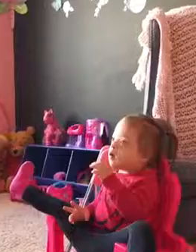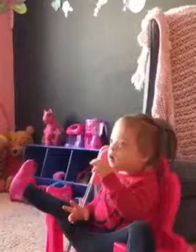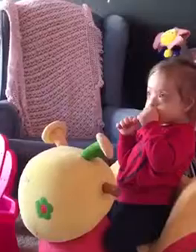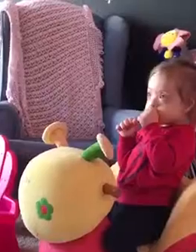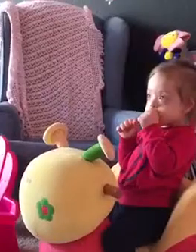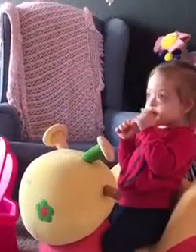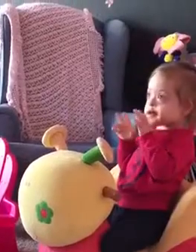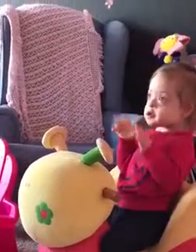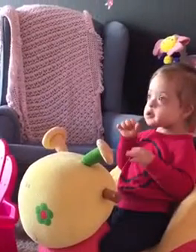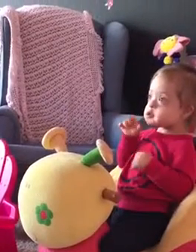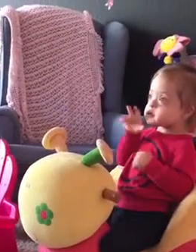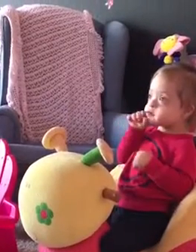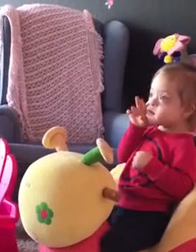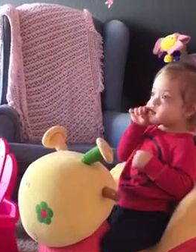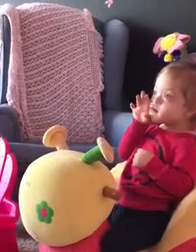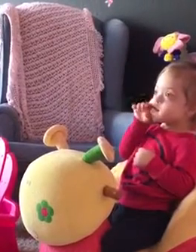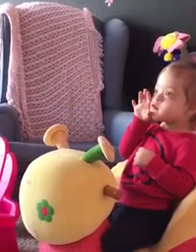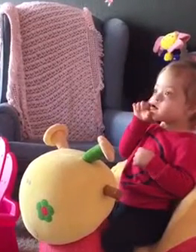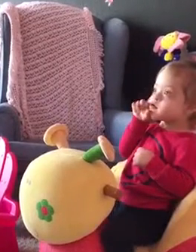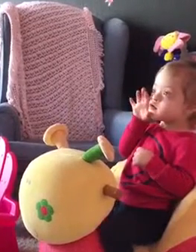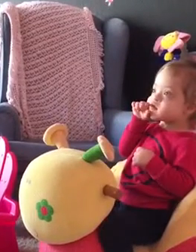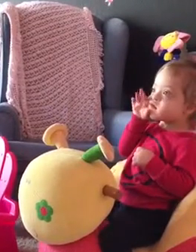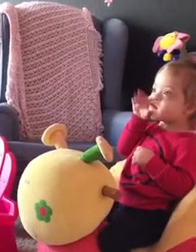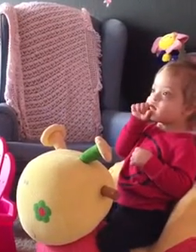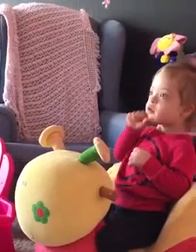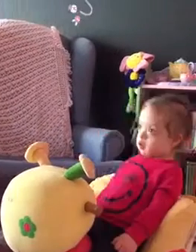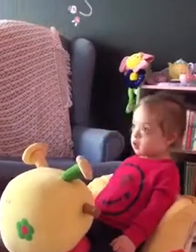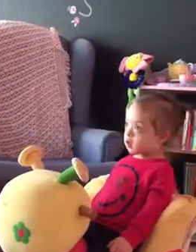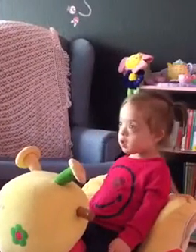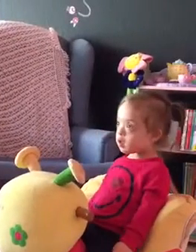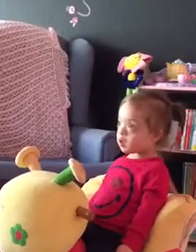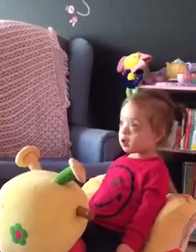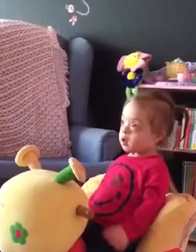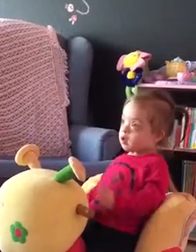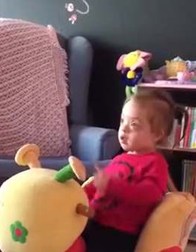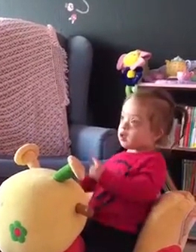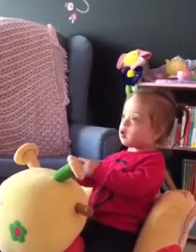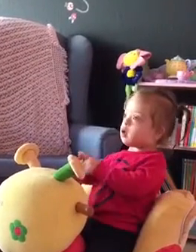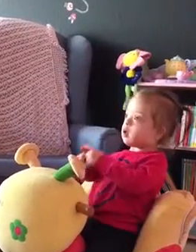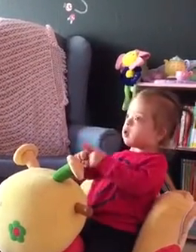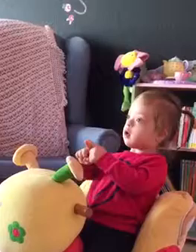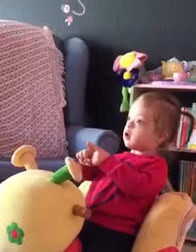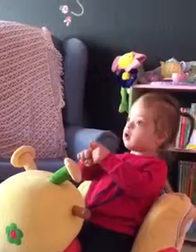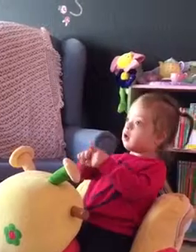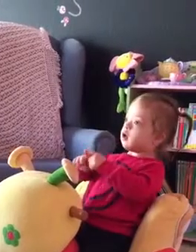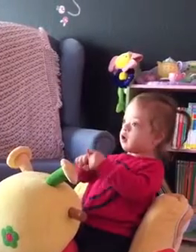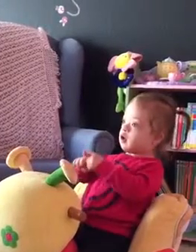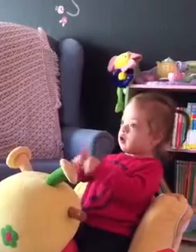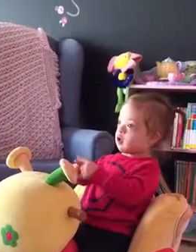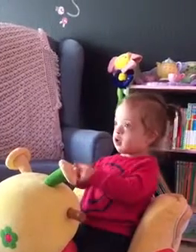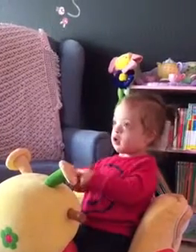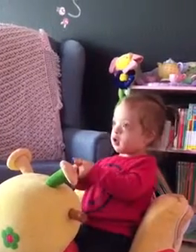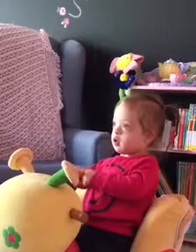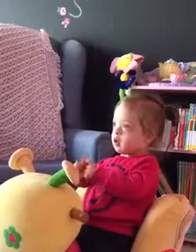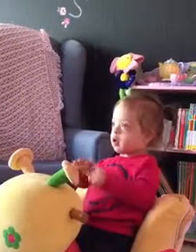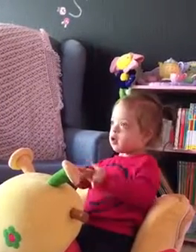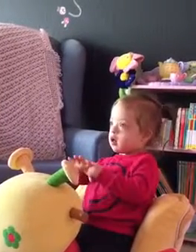Milk, see the sign for milk It looks just like you're peeling a banana And your finger is the banana